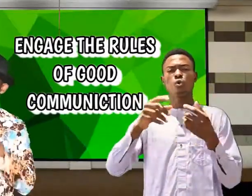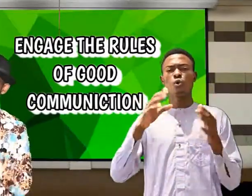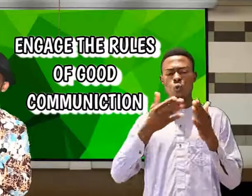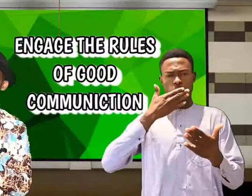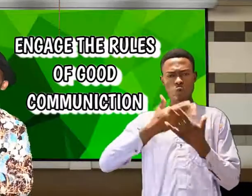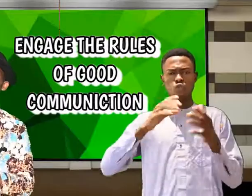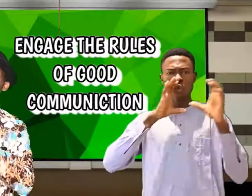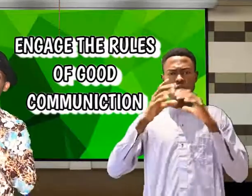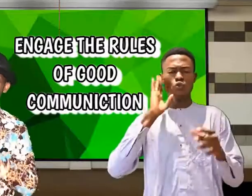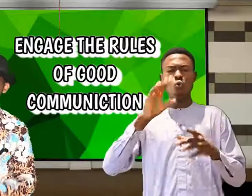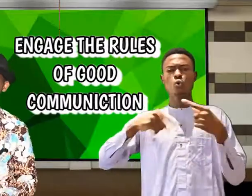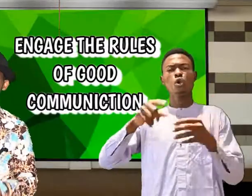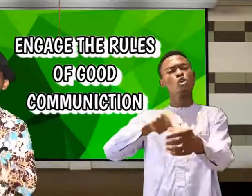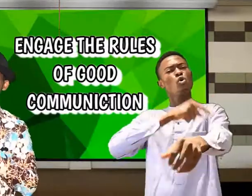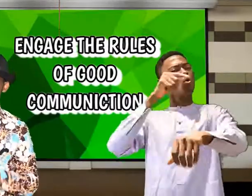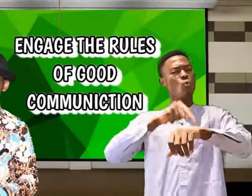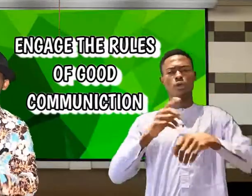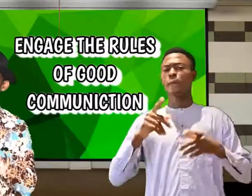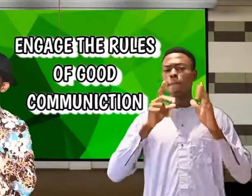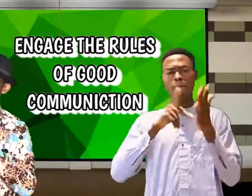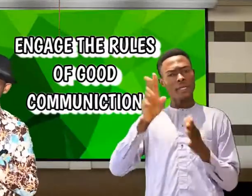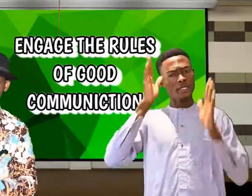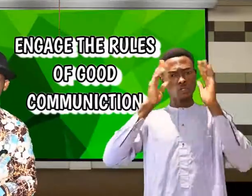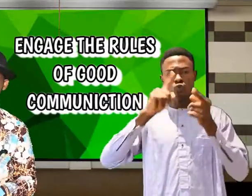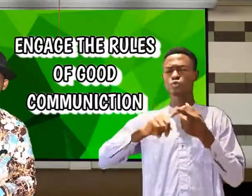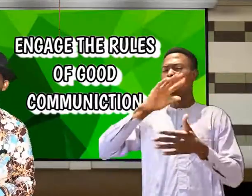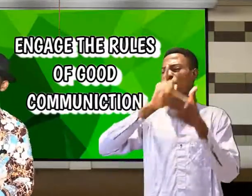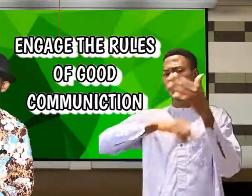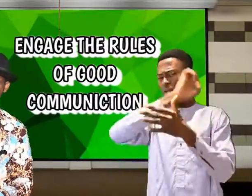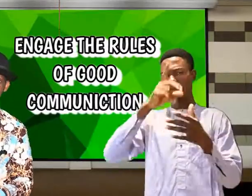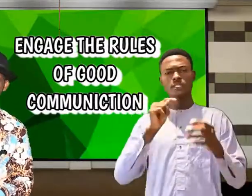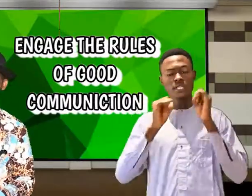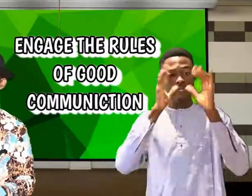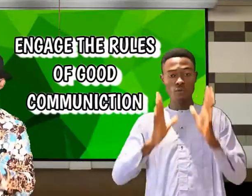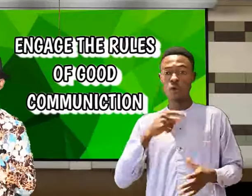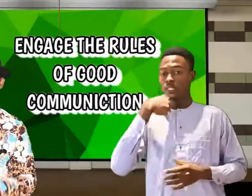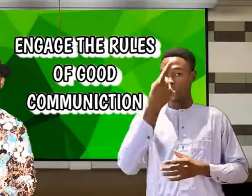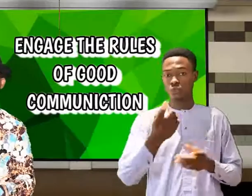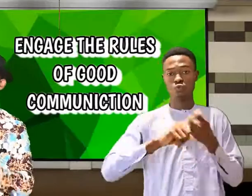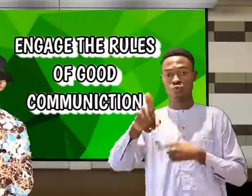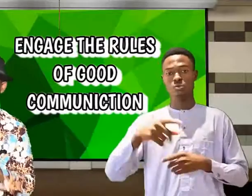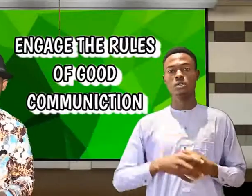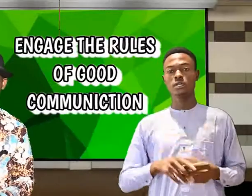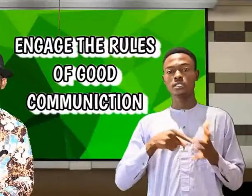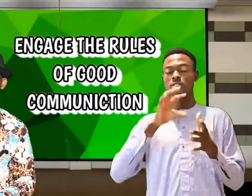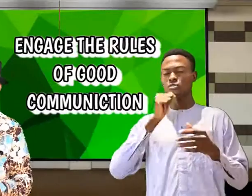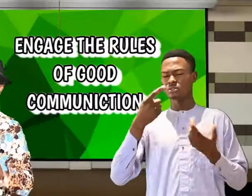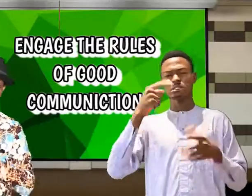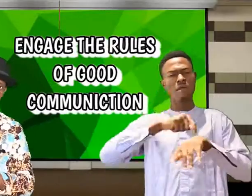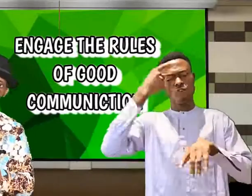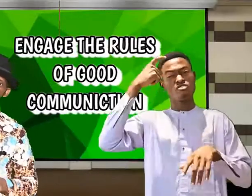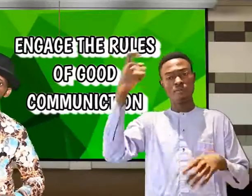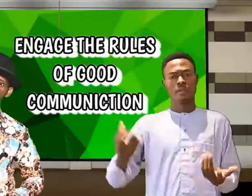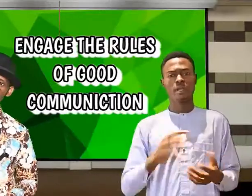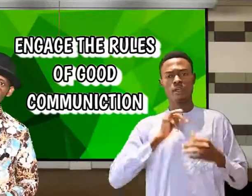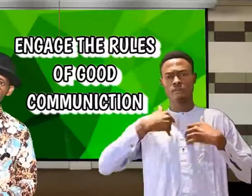way. Pay attention to everything the interviewer says. This is no time to be sidetracked or daydreaming. I